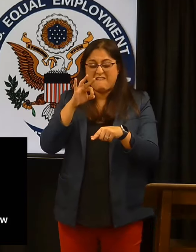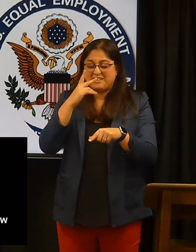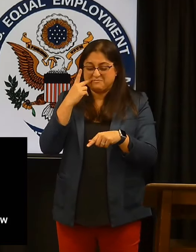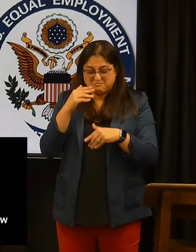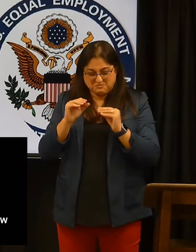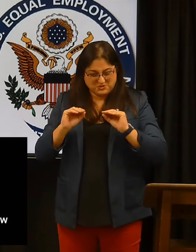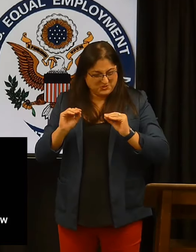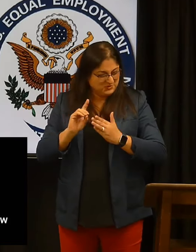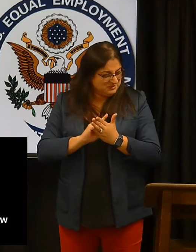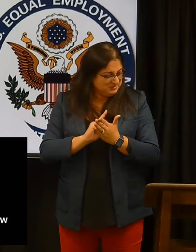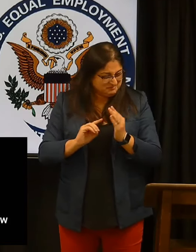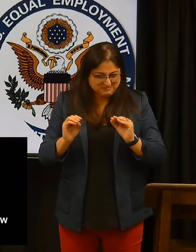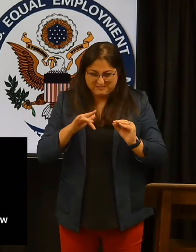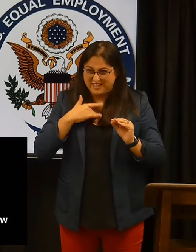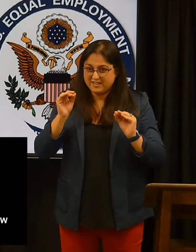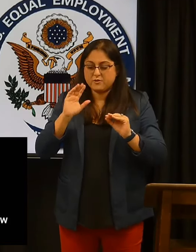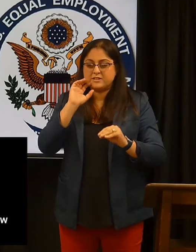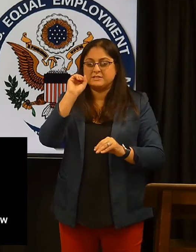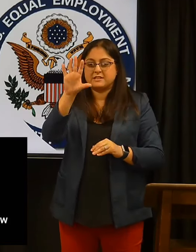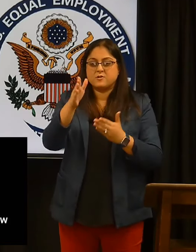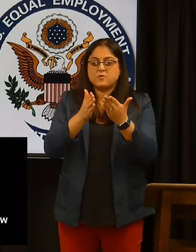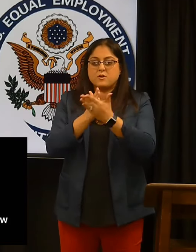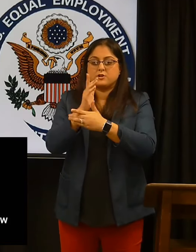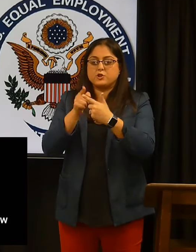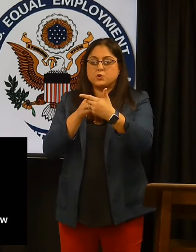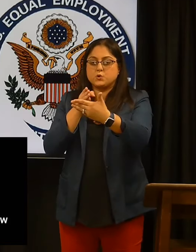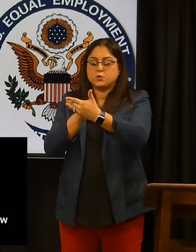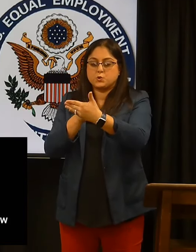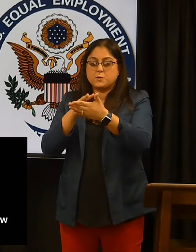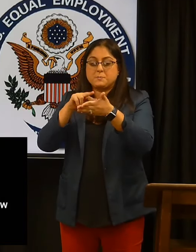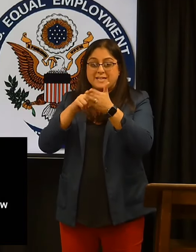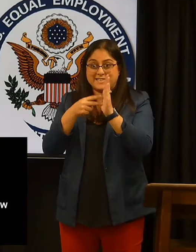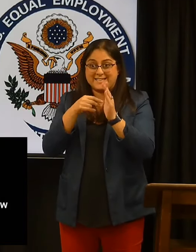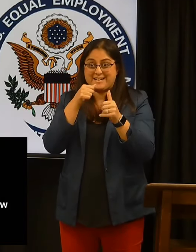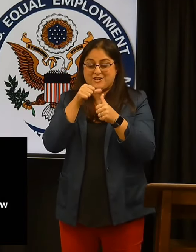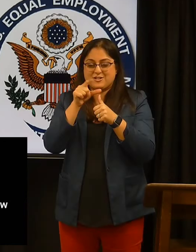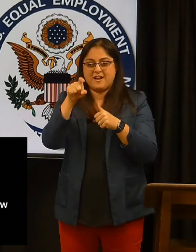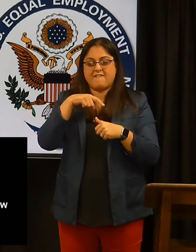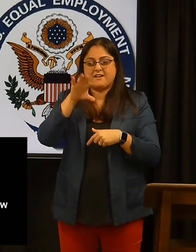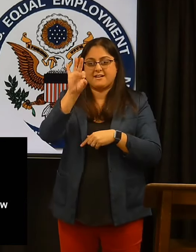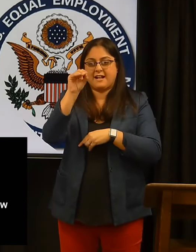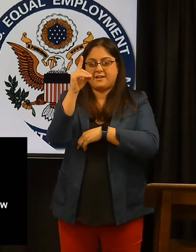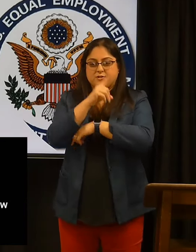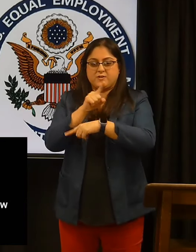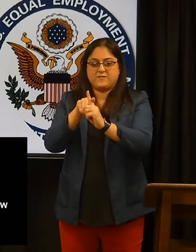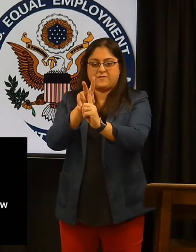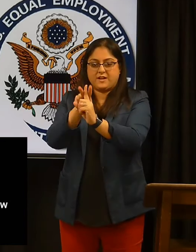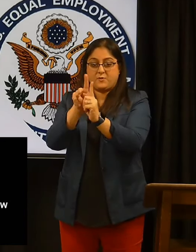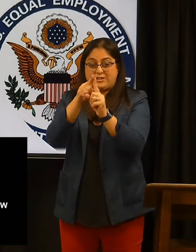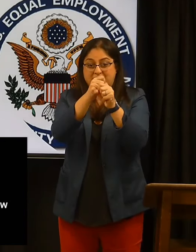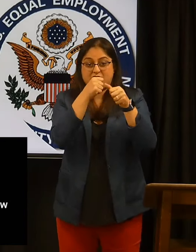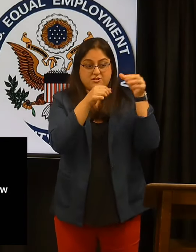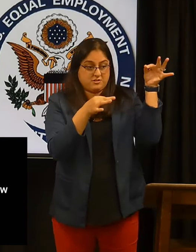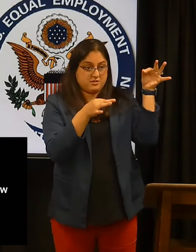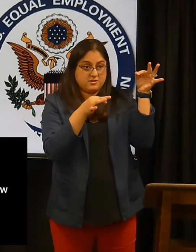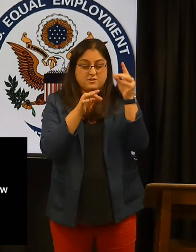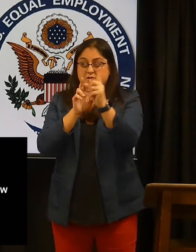If we proceed through and we see that there's no discrimination, we'll send you a right to sue letter. That means you have 90 days to